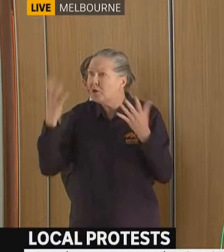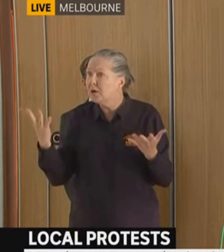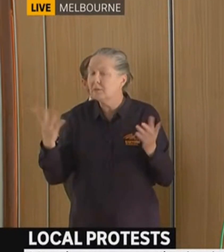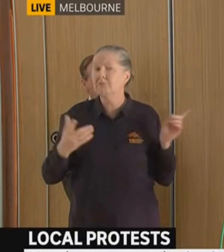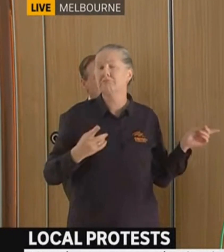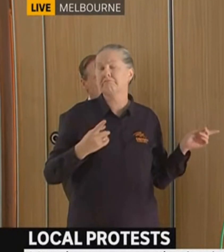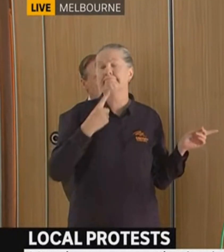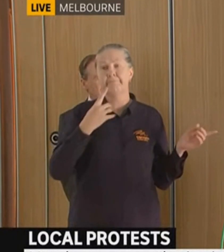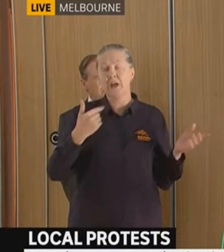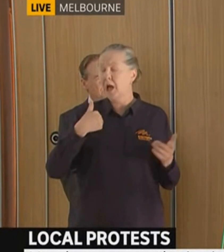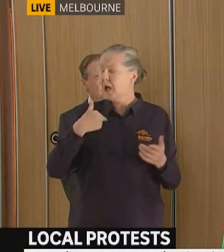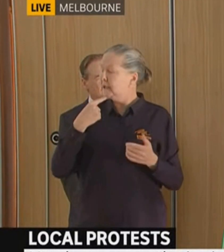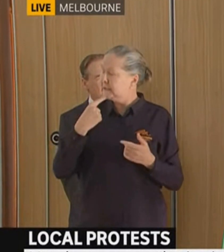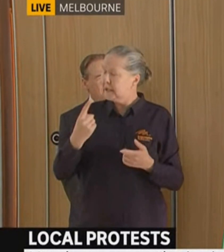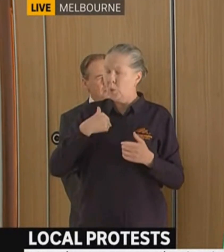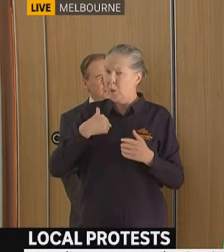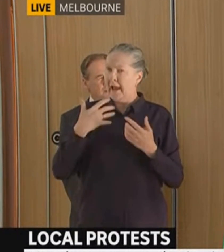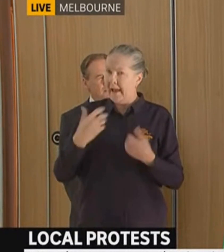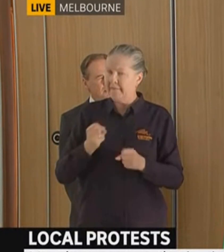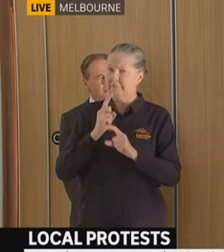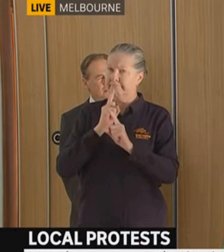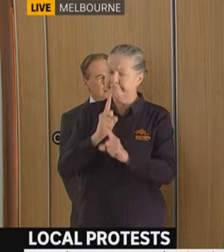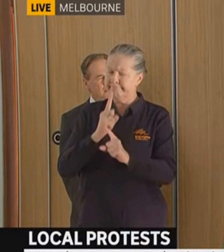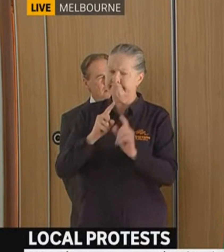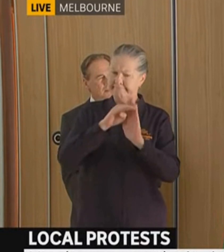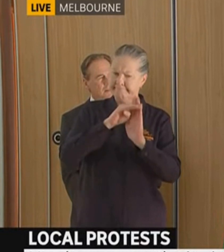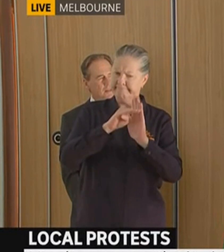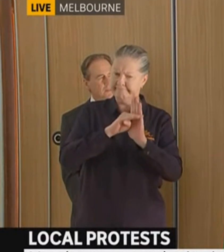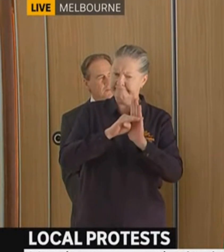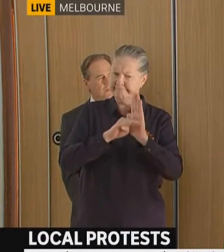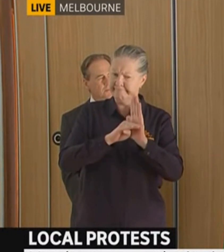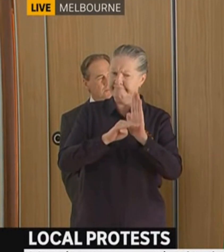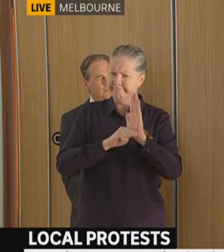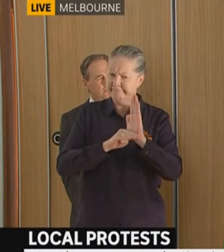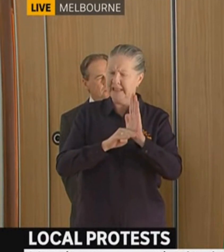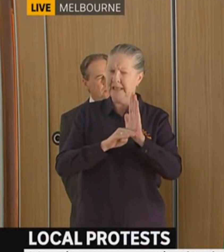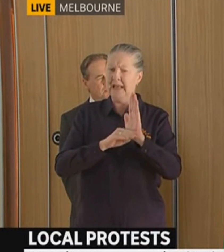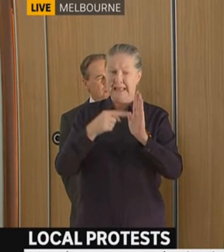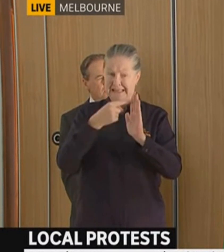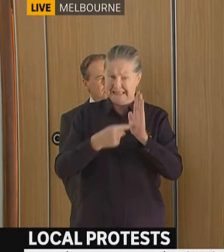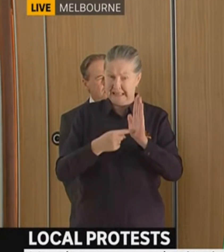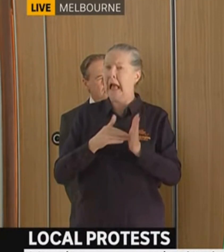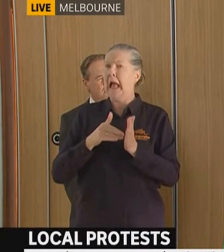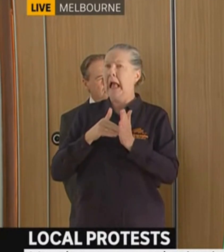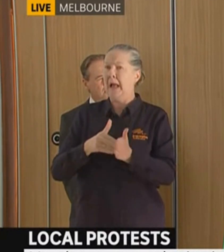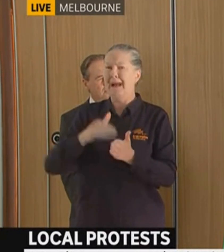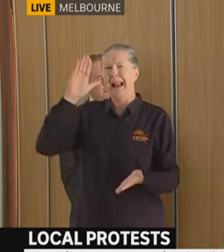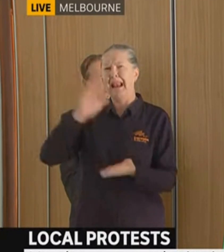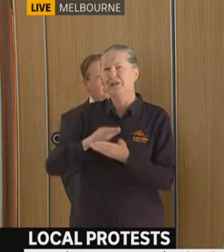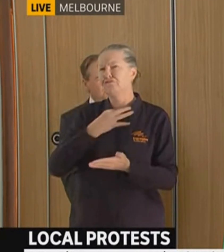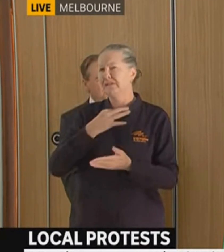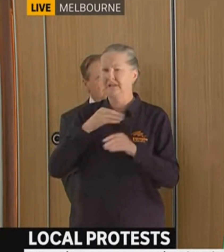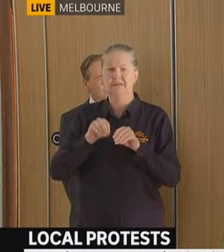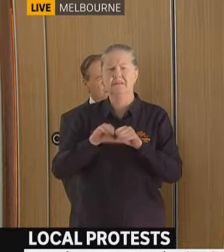distancing beyond what we've recommended across the country at the moment. Anything that puts at risk increased